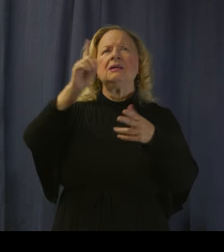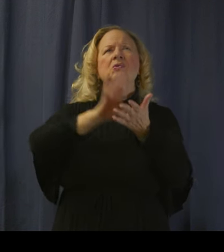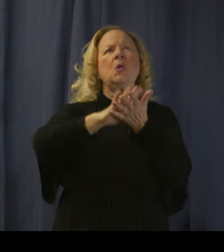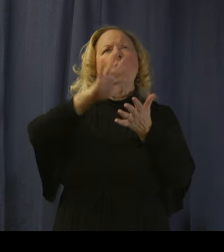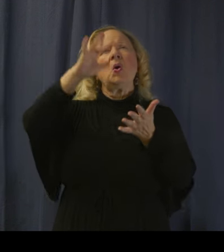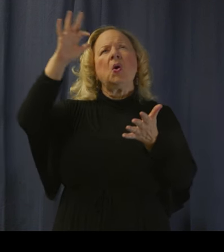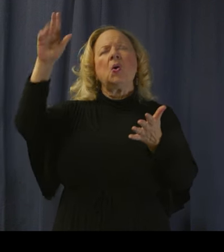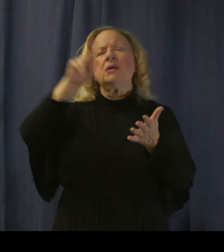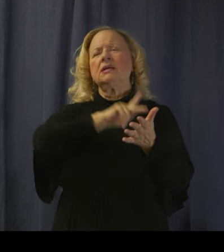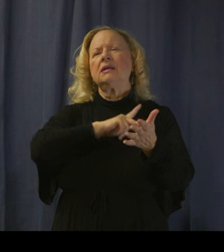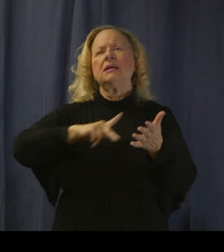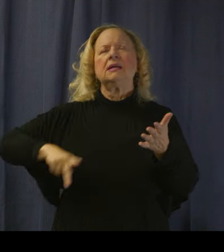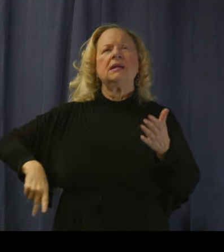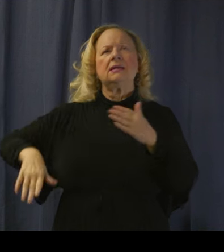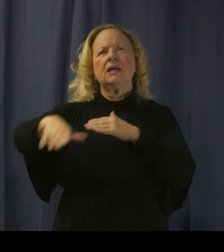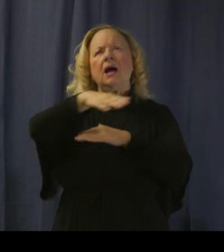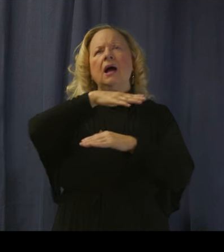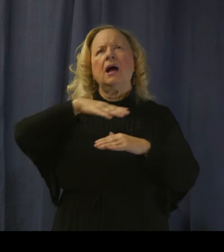Mahuto